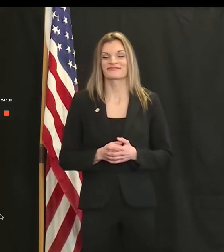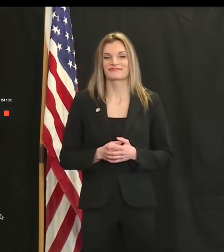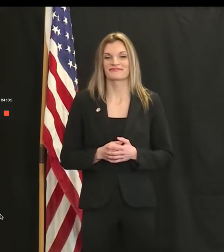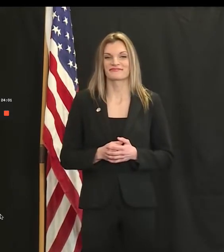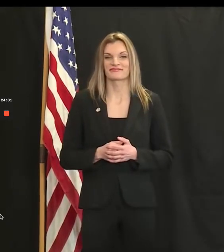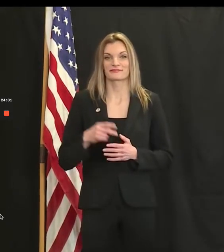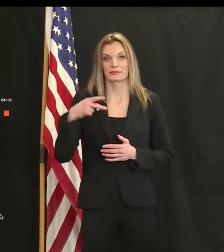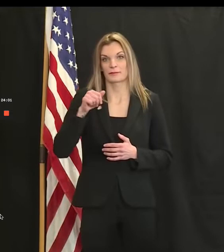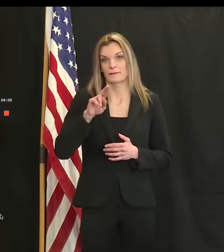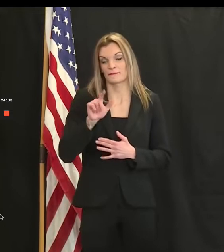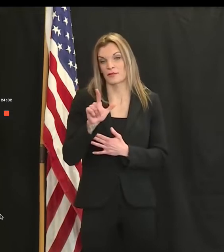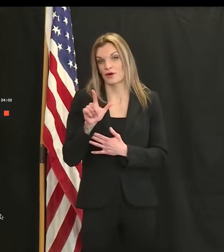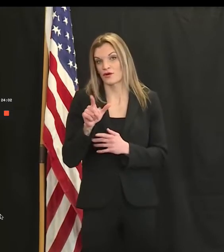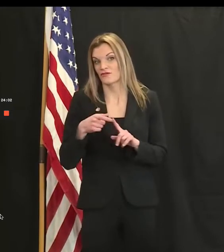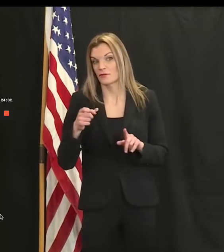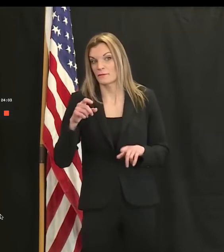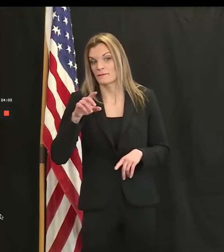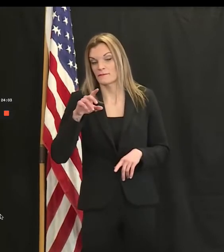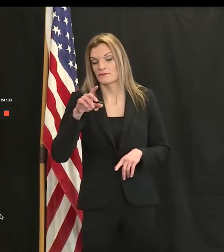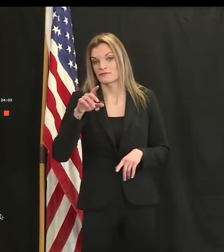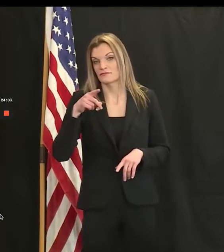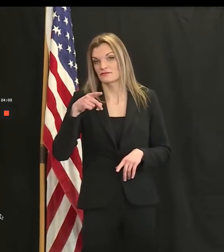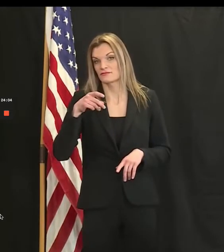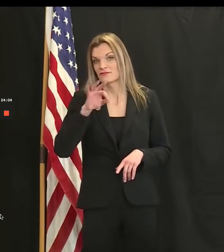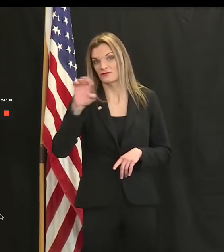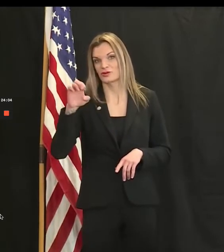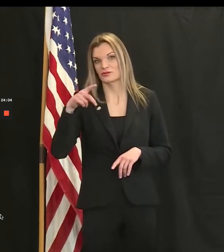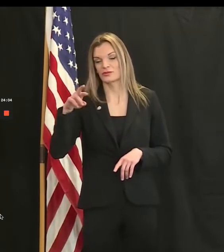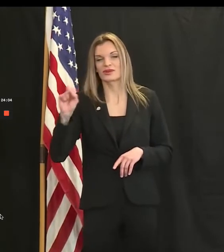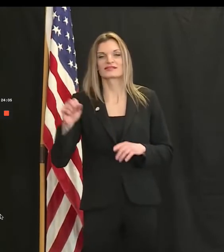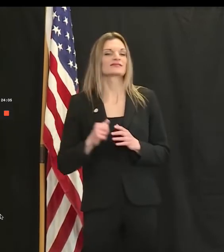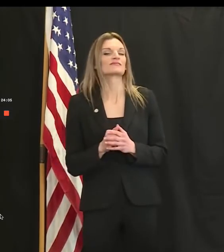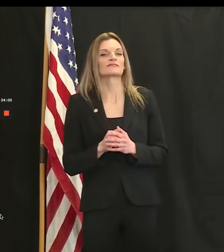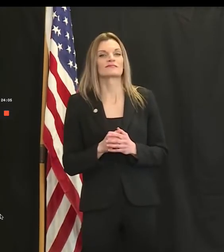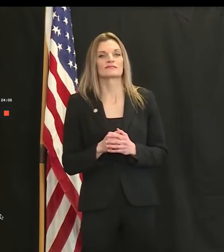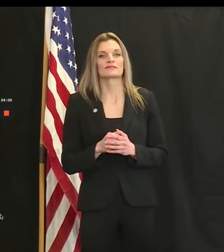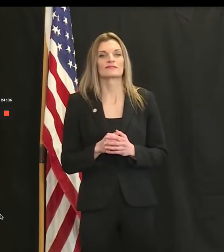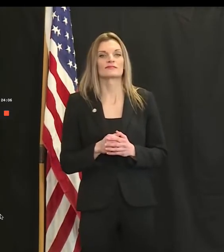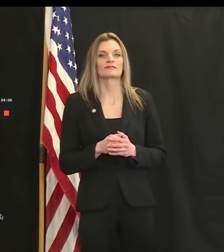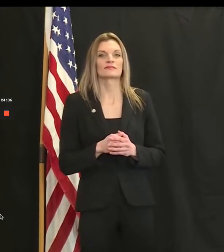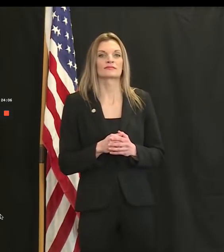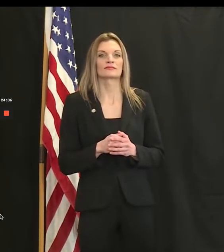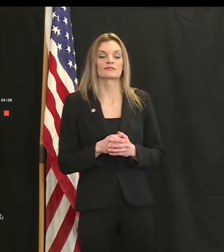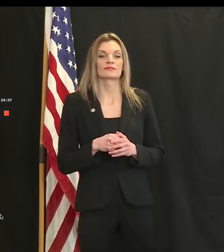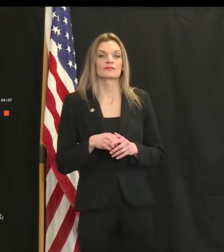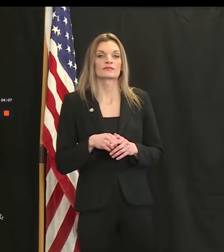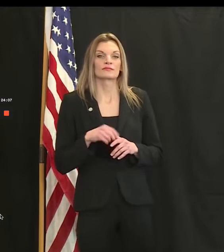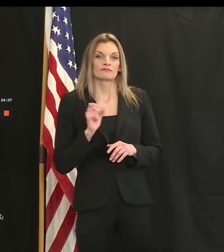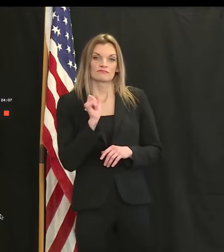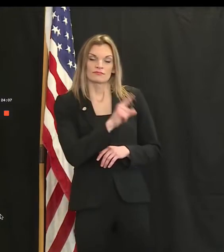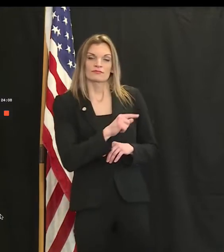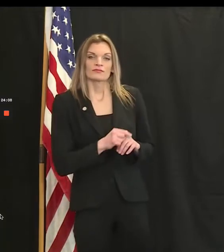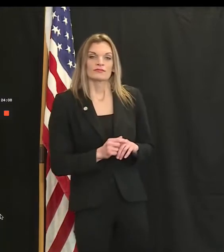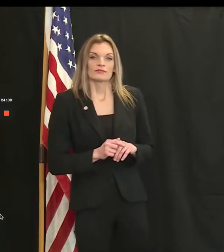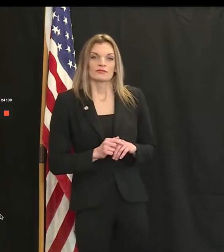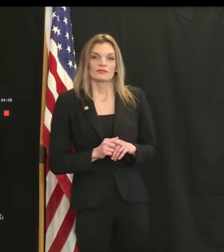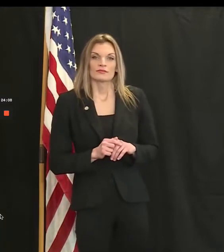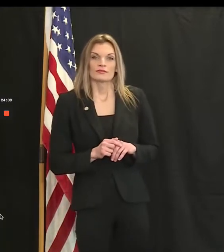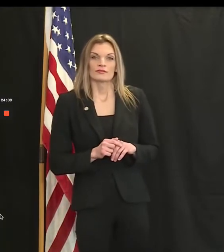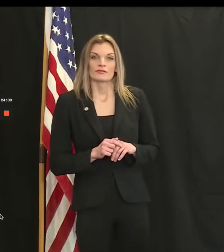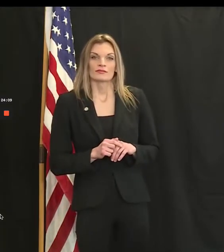Paul Egan from the Free Press. Thanks. Are you expecting more charges, or are we kind